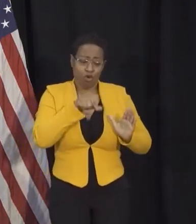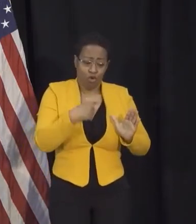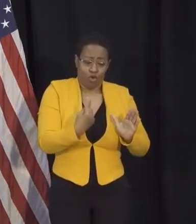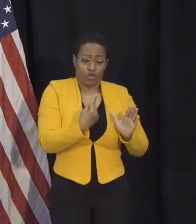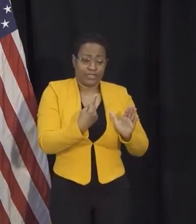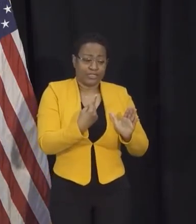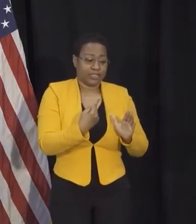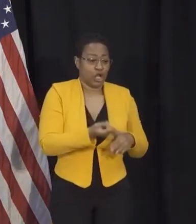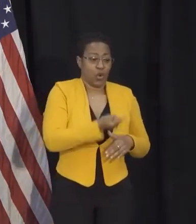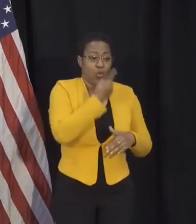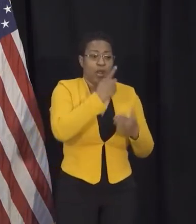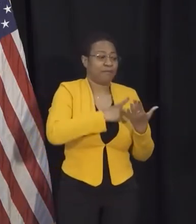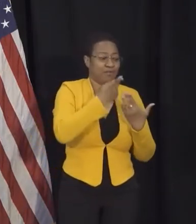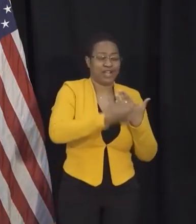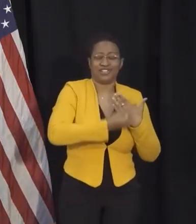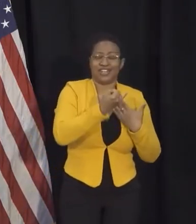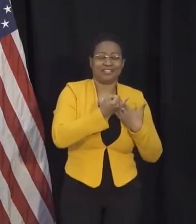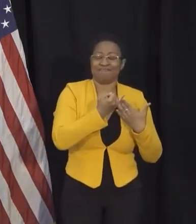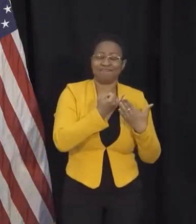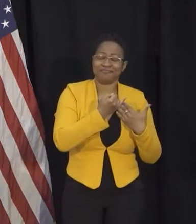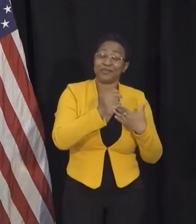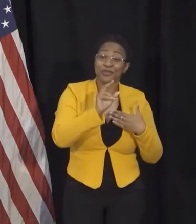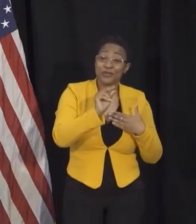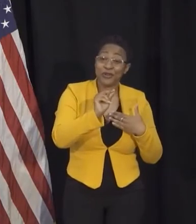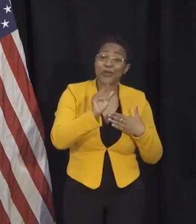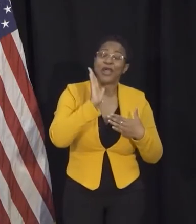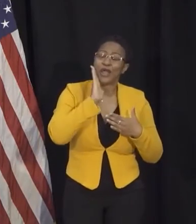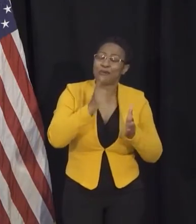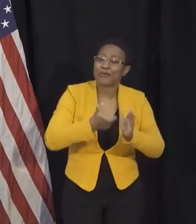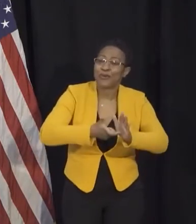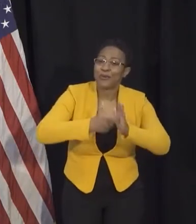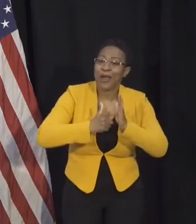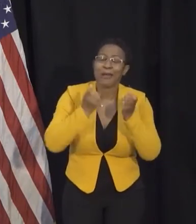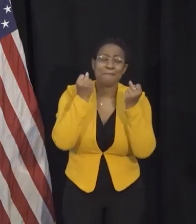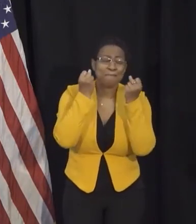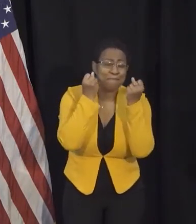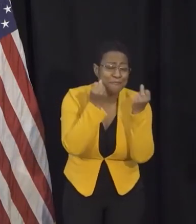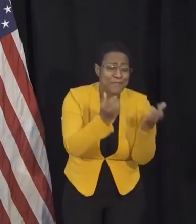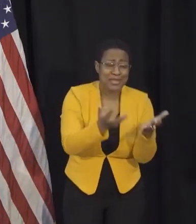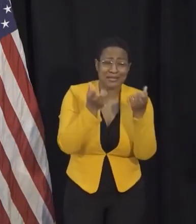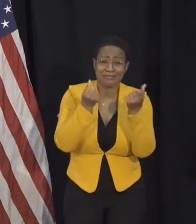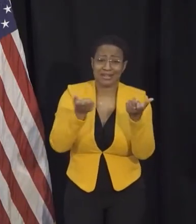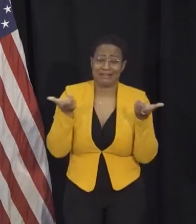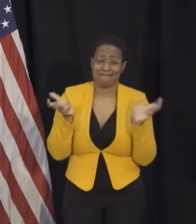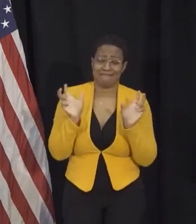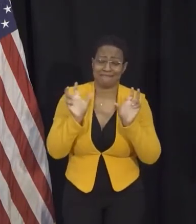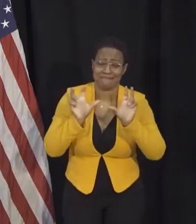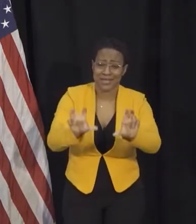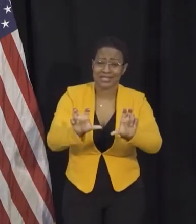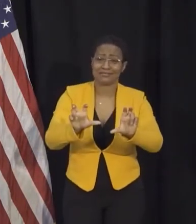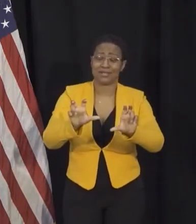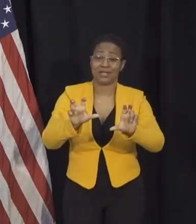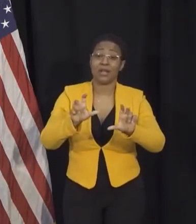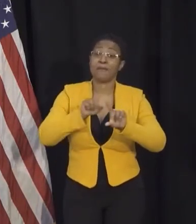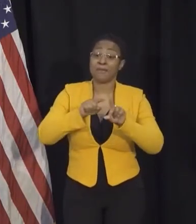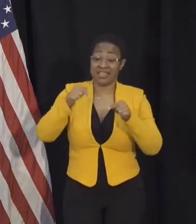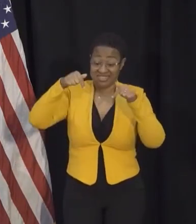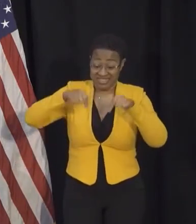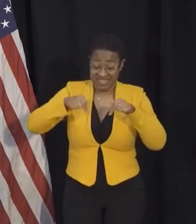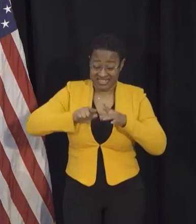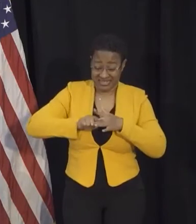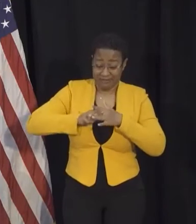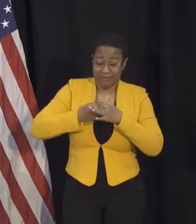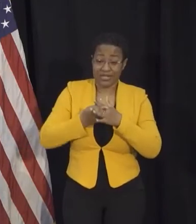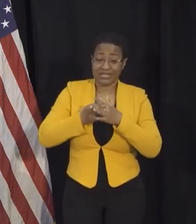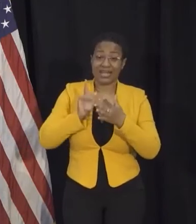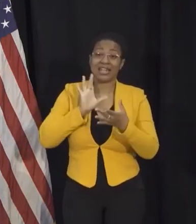just one project. It really will require multiple tranches of investment. But this tranche, the